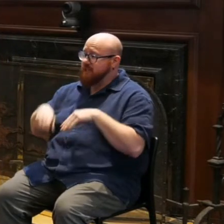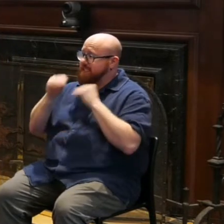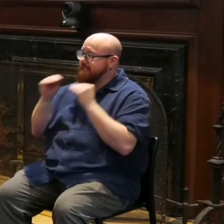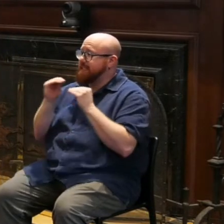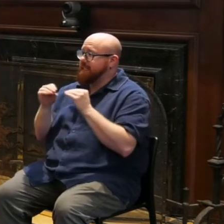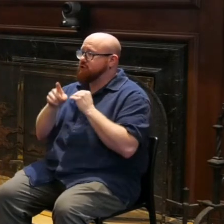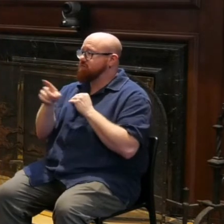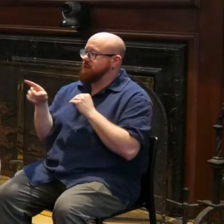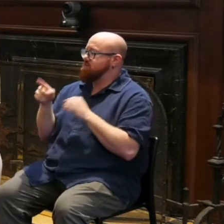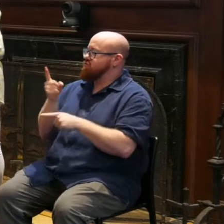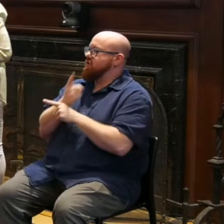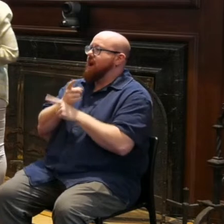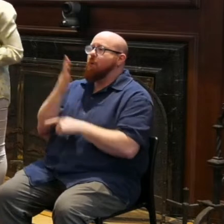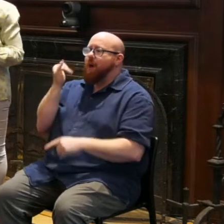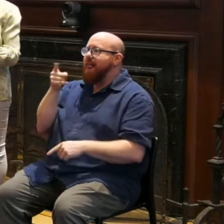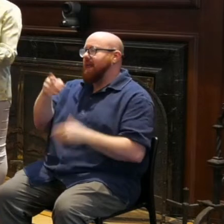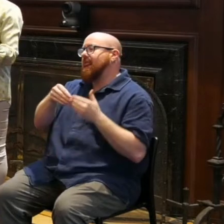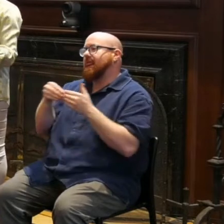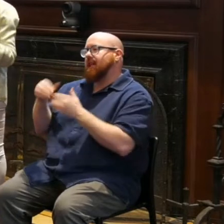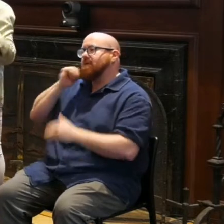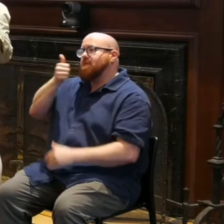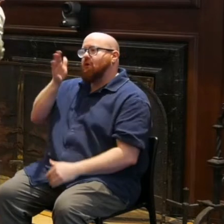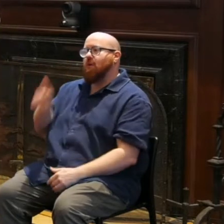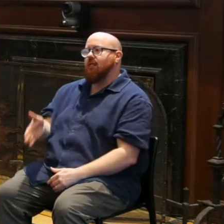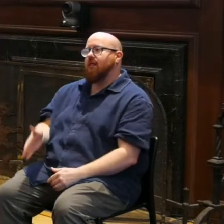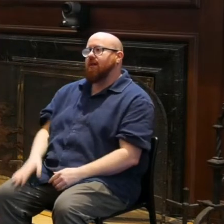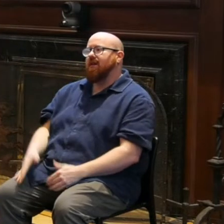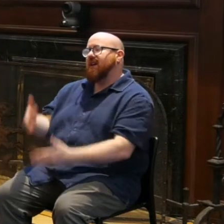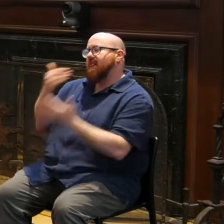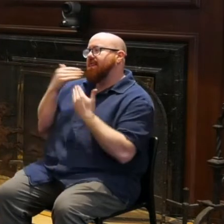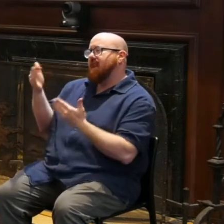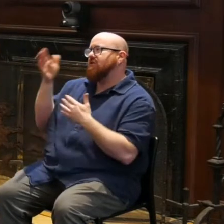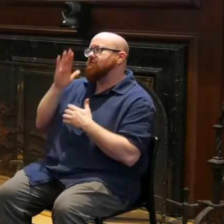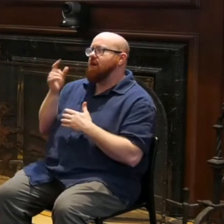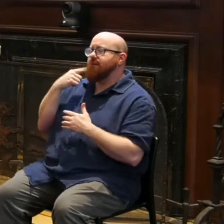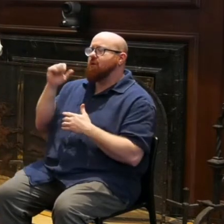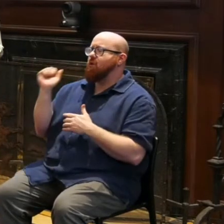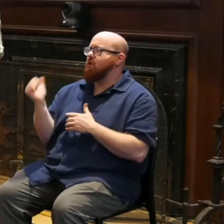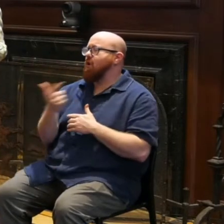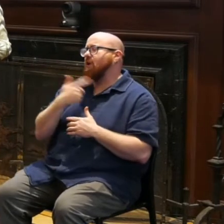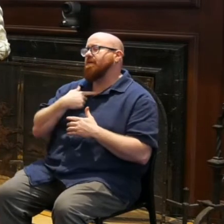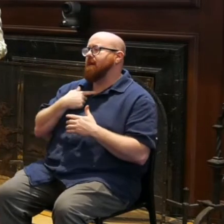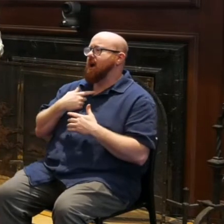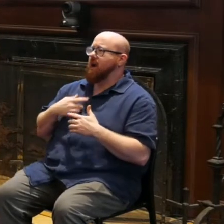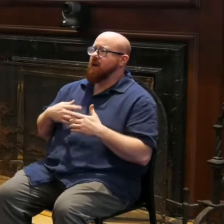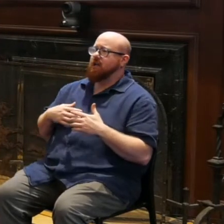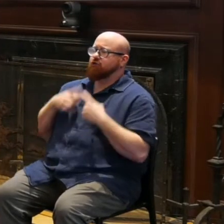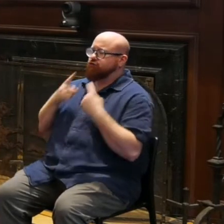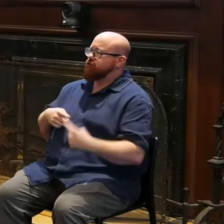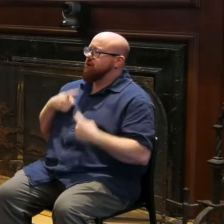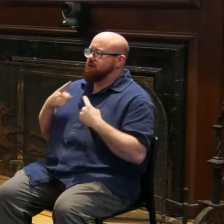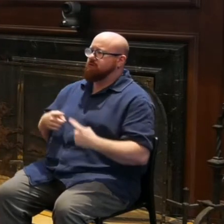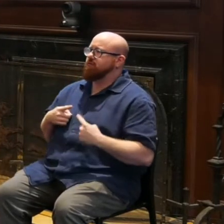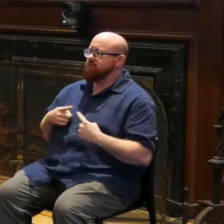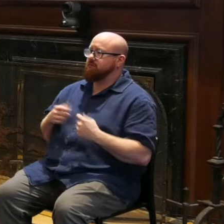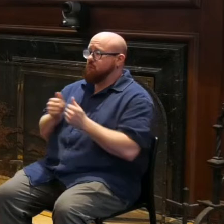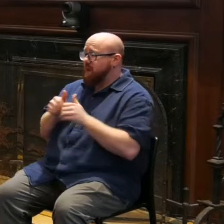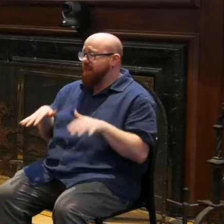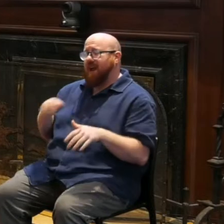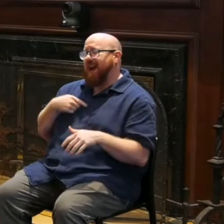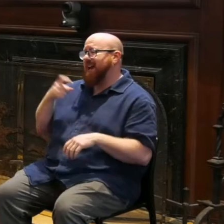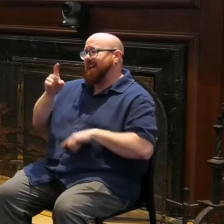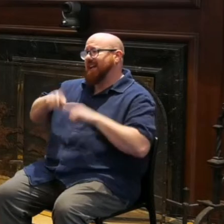leaders of tomorrow. Thank you, God, for all these trials and tribulations. Without them, I wouldn't be standing here with this